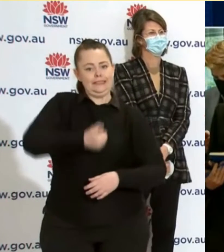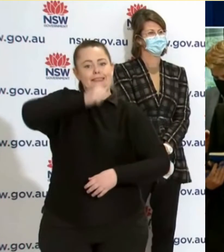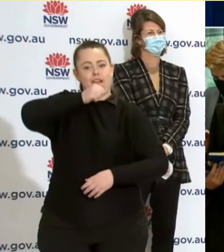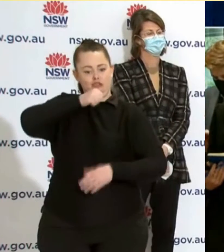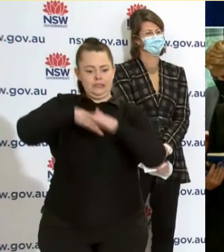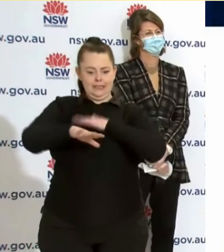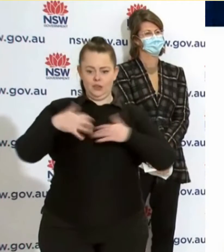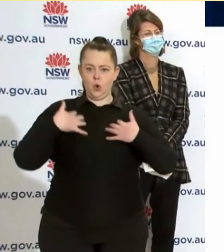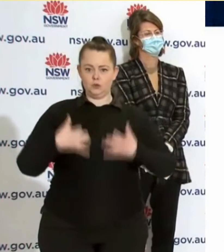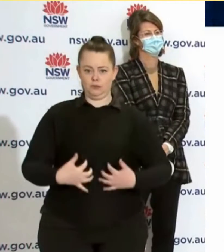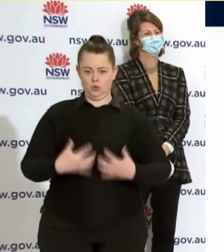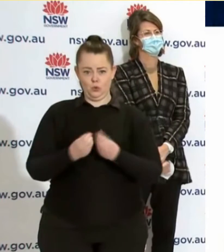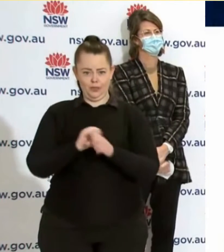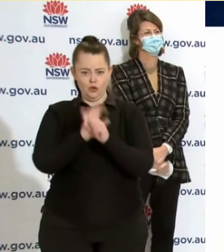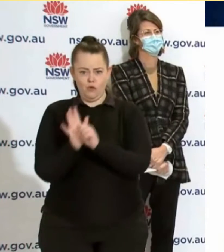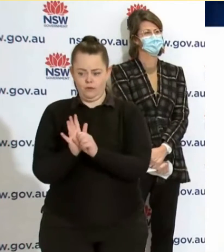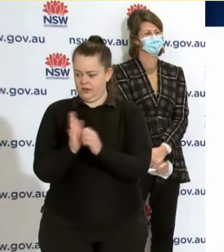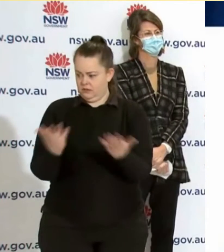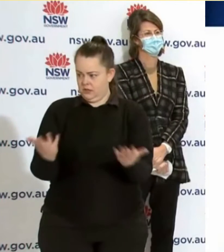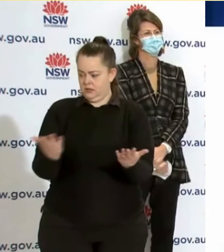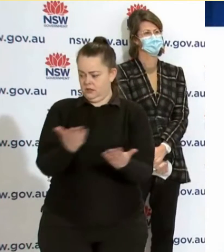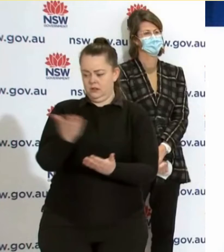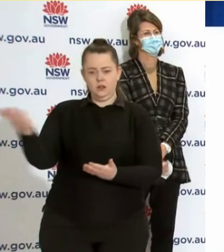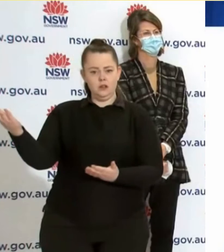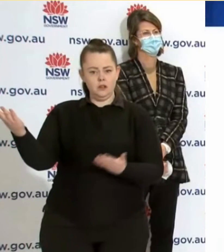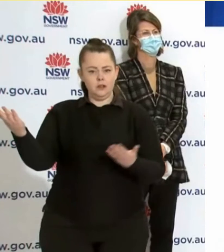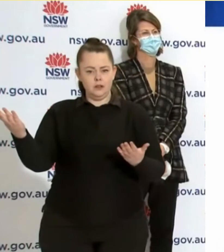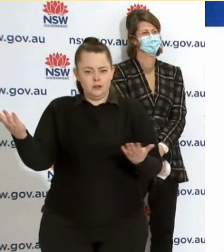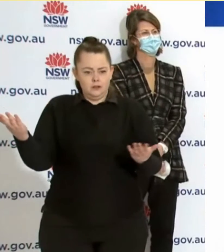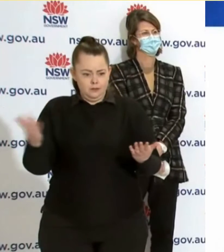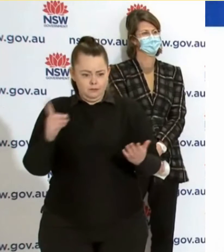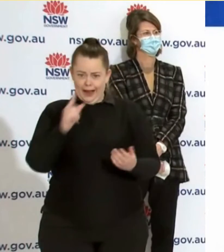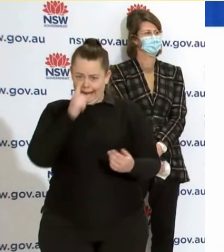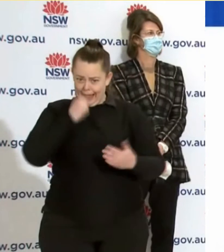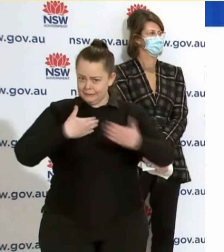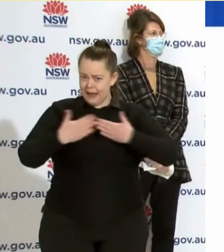we know for a fact that we have the capacity to manage that, and also,